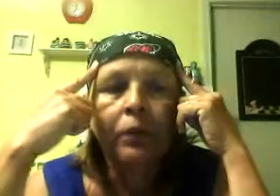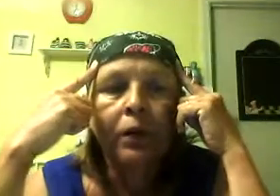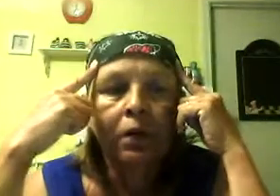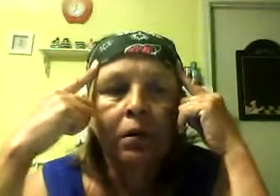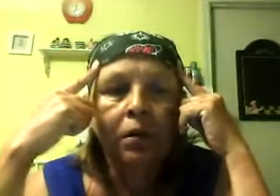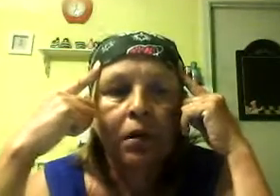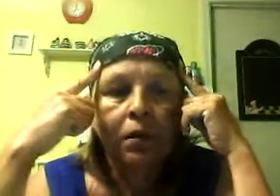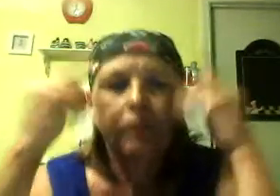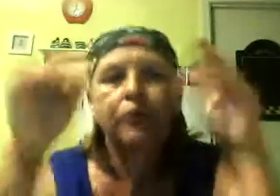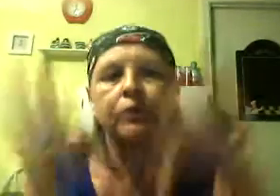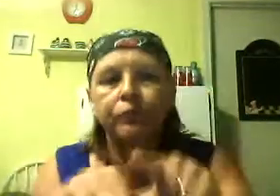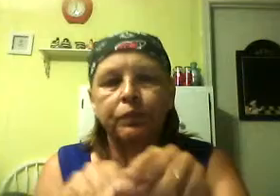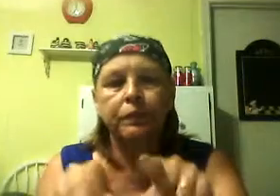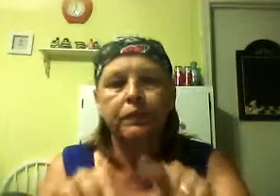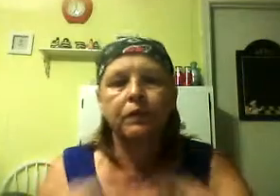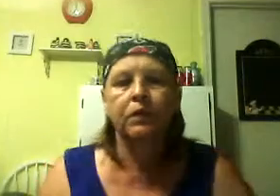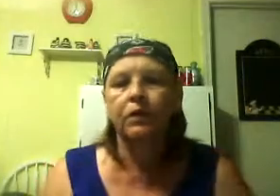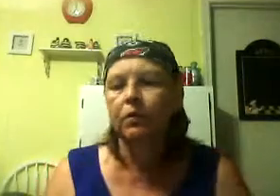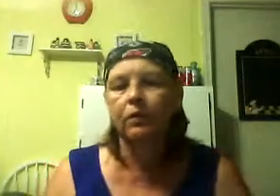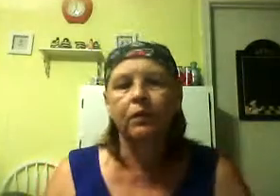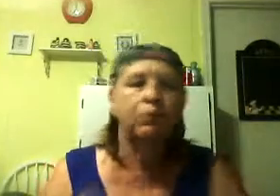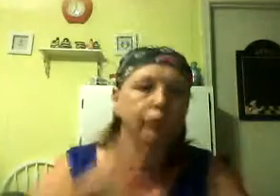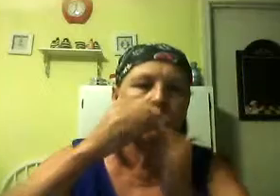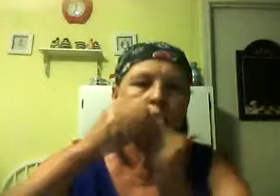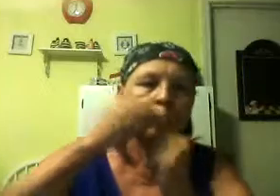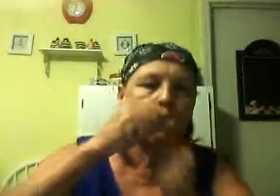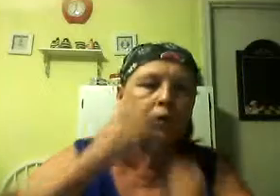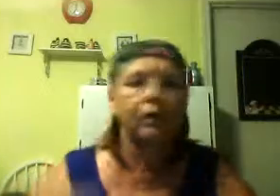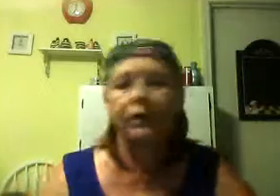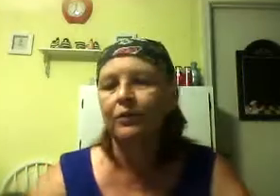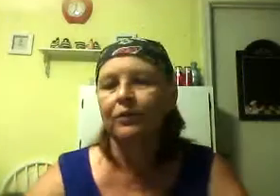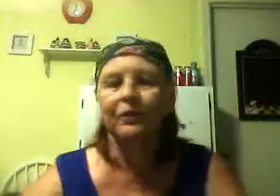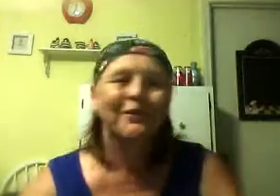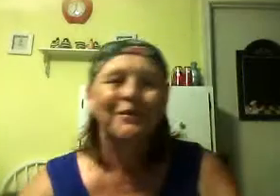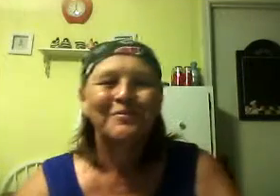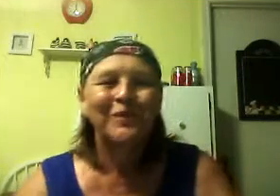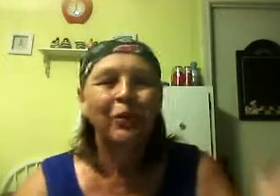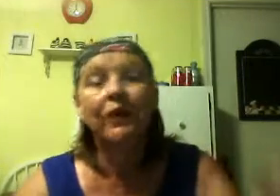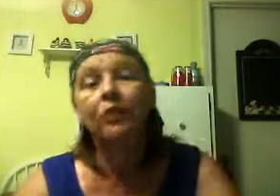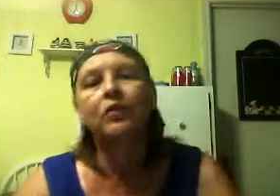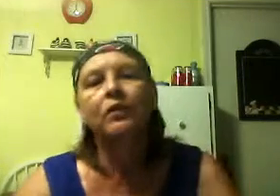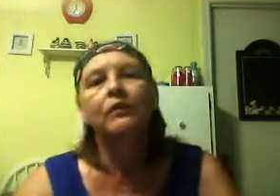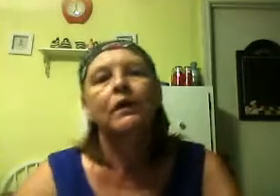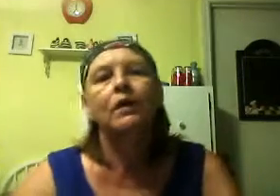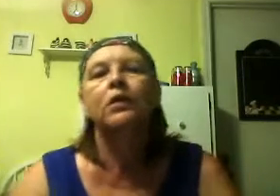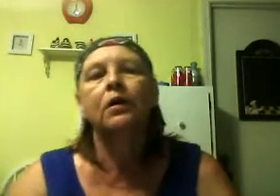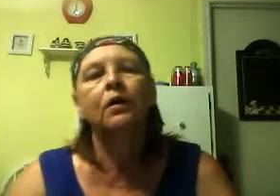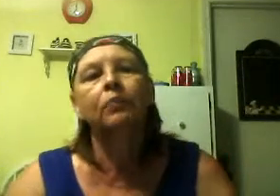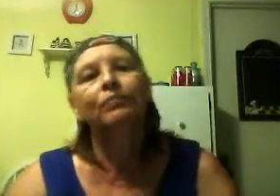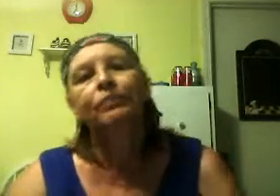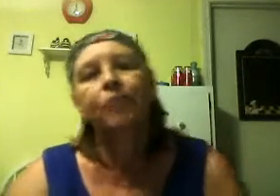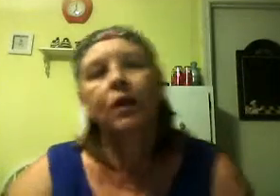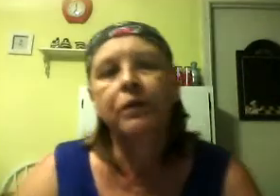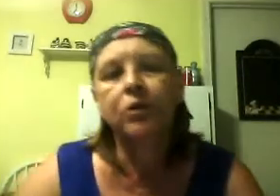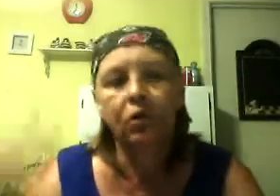up here, and you know, and all that good stuff. And yeah, I've been